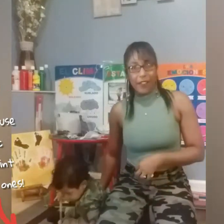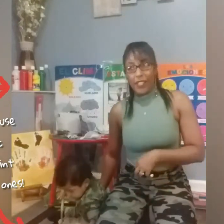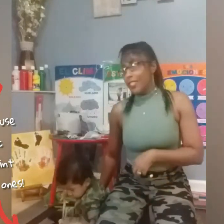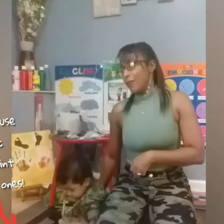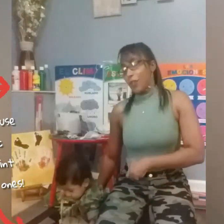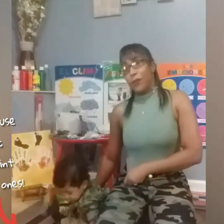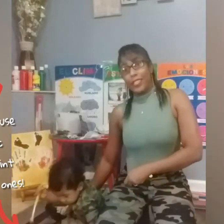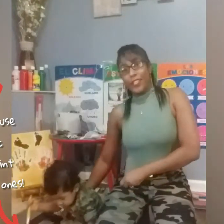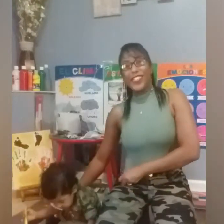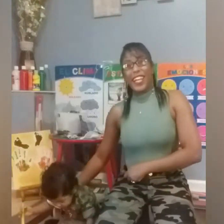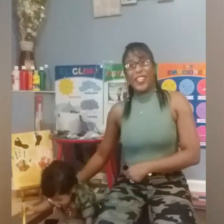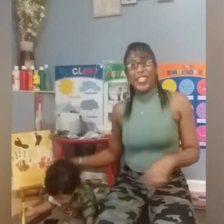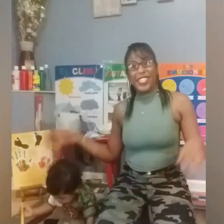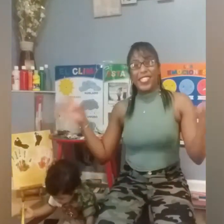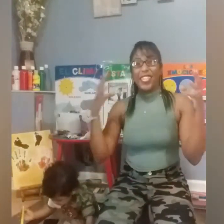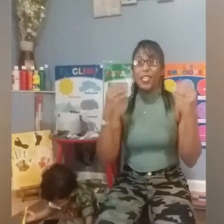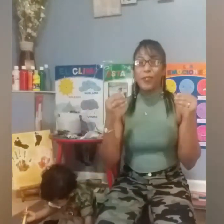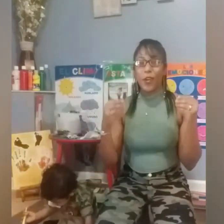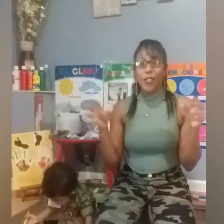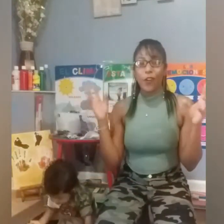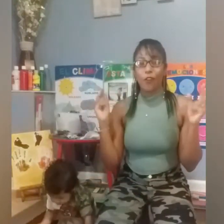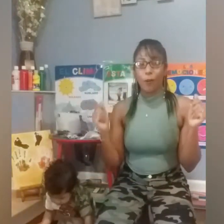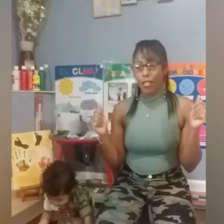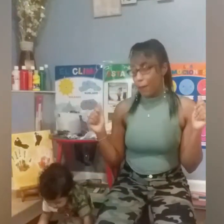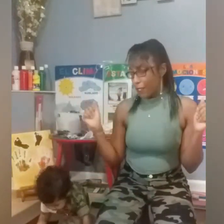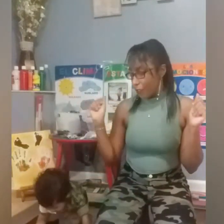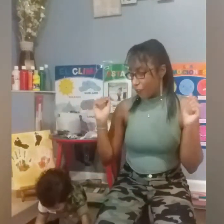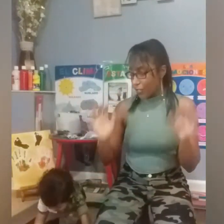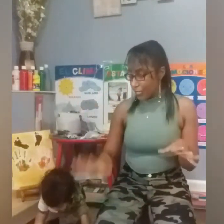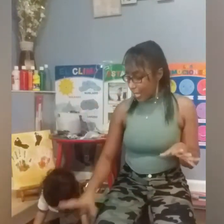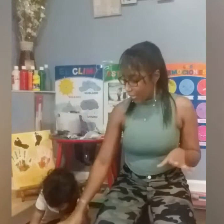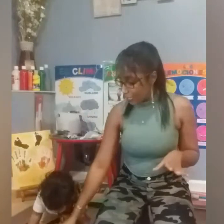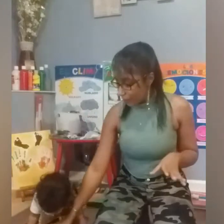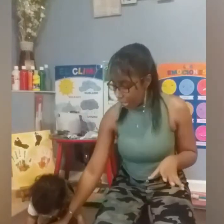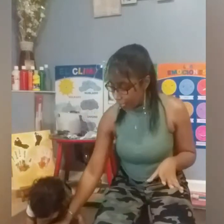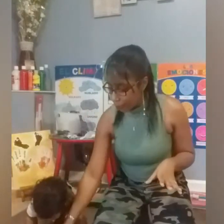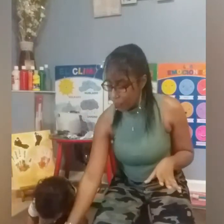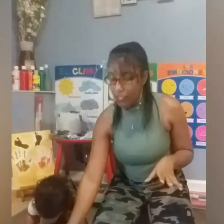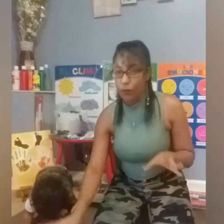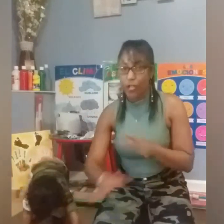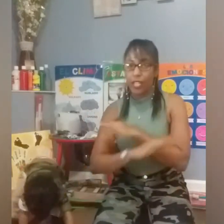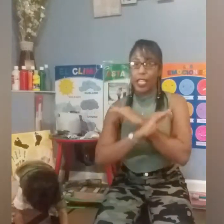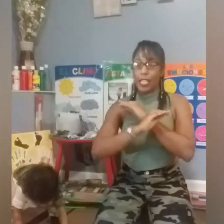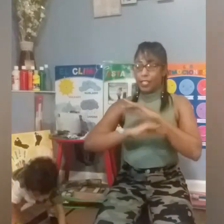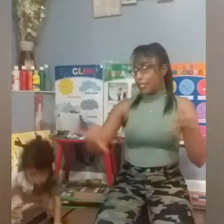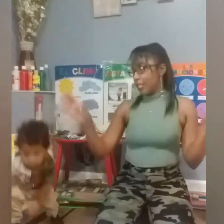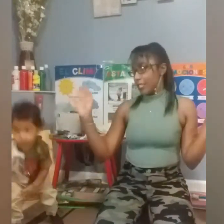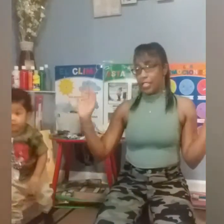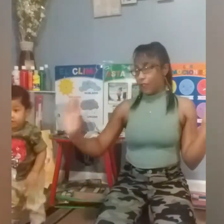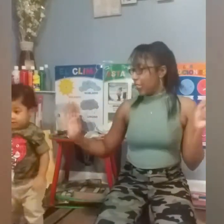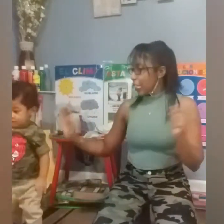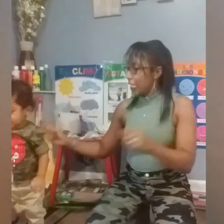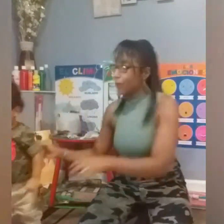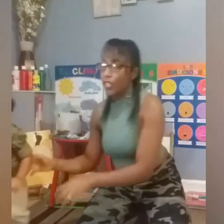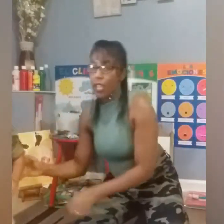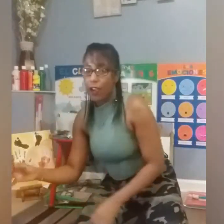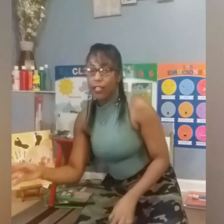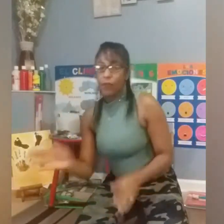activities and working with leaves, I know that it tends to get nibbled on or crumbled up. And so for this activity, I do want it to run successfully. Alright, so we have